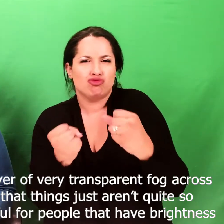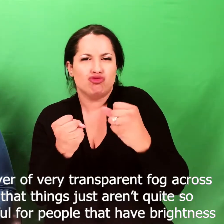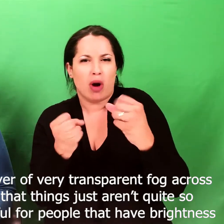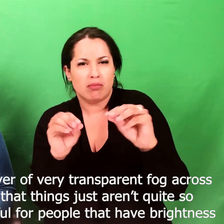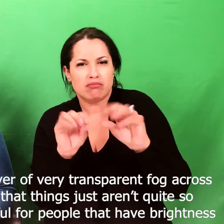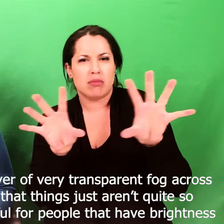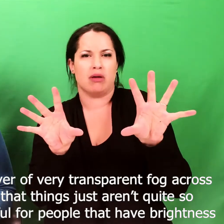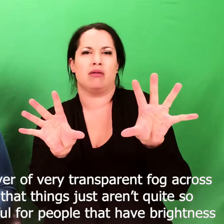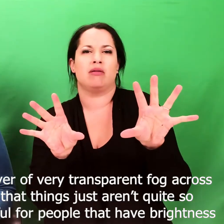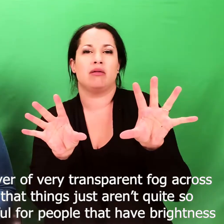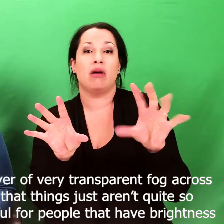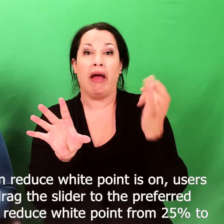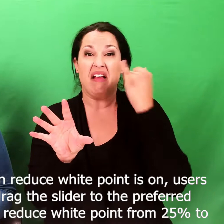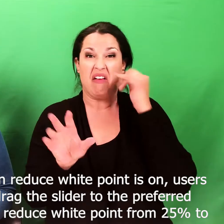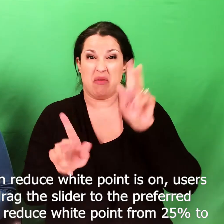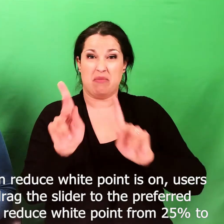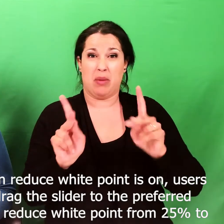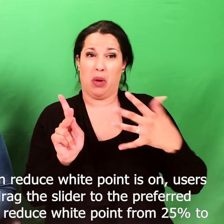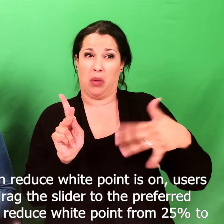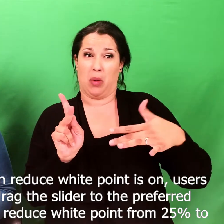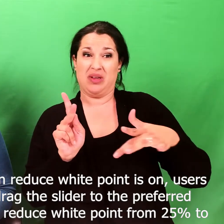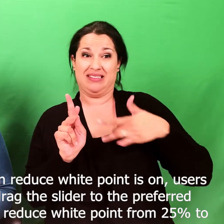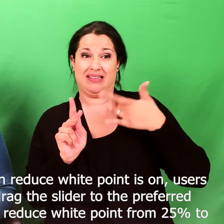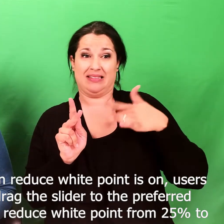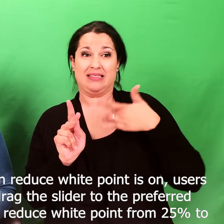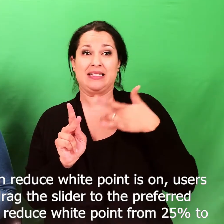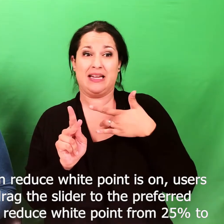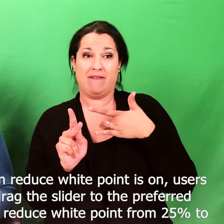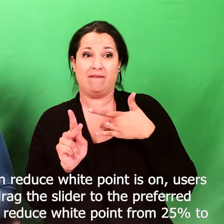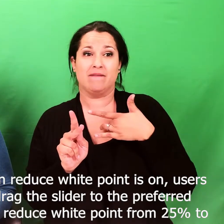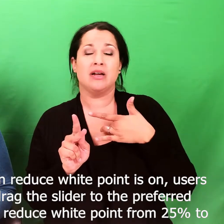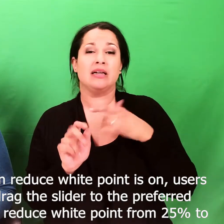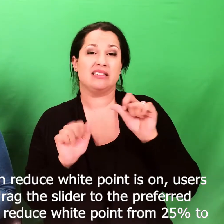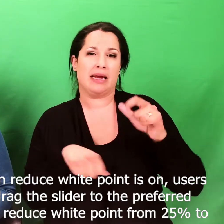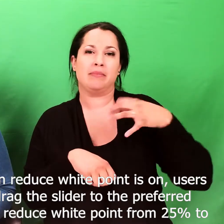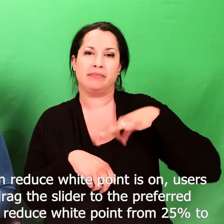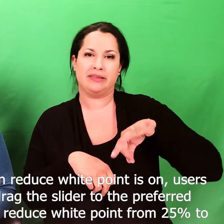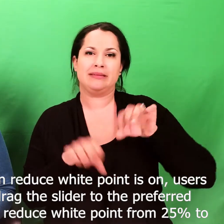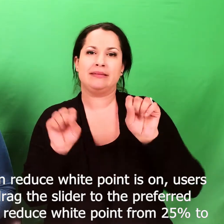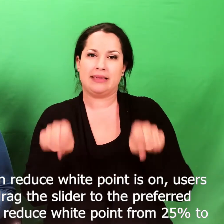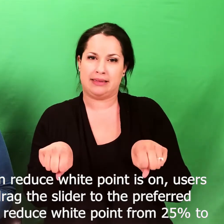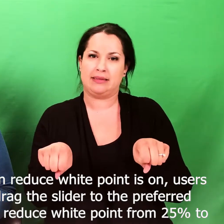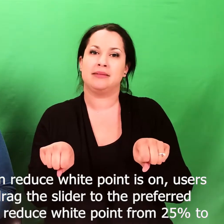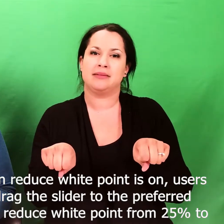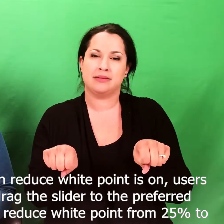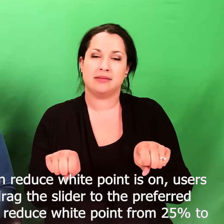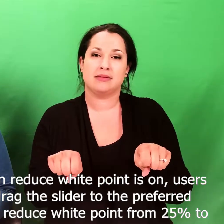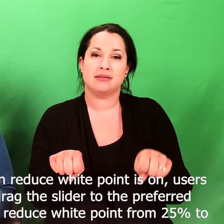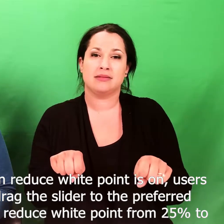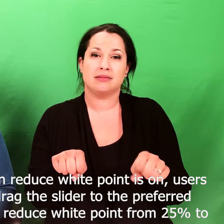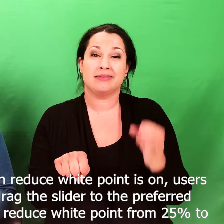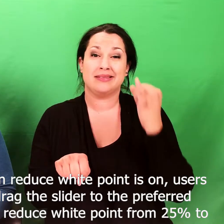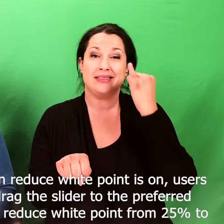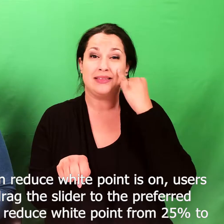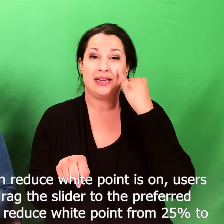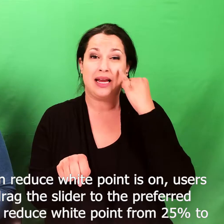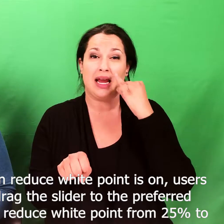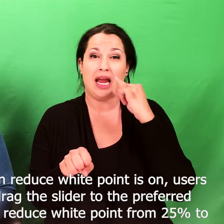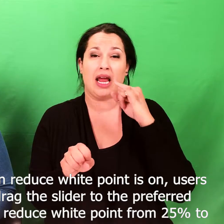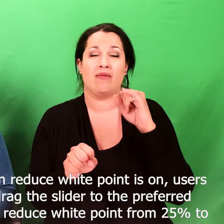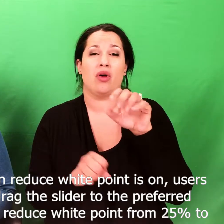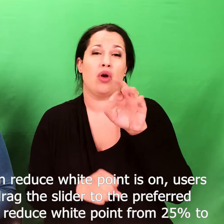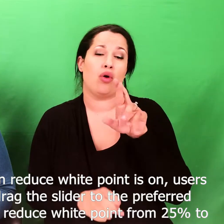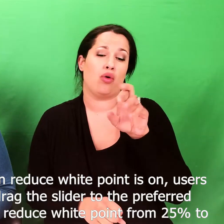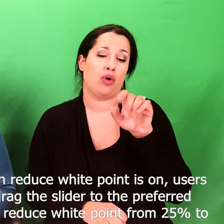is helpful for people that have brightness sensitivity. When Reduce White Point is on, users can tap and